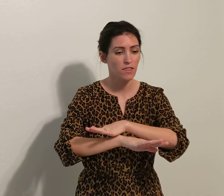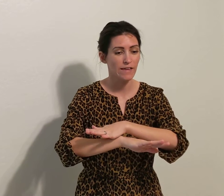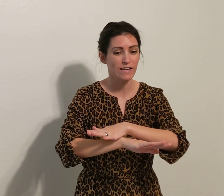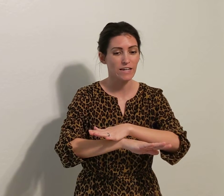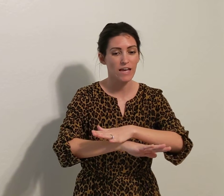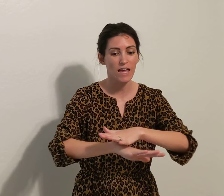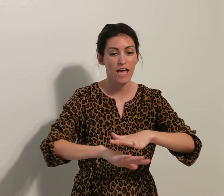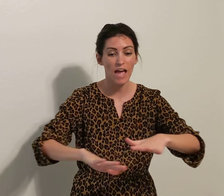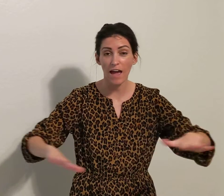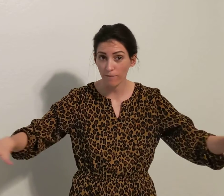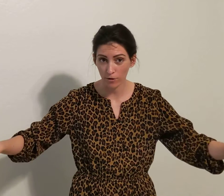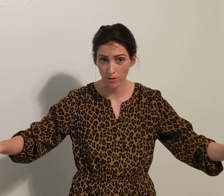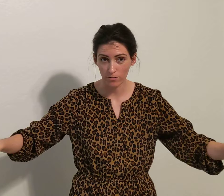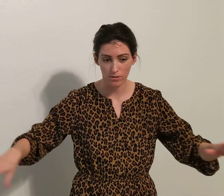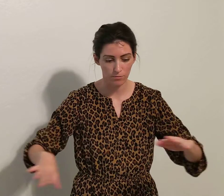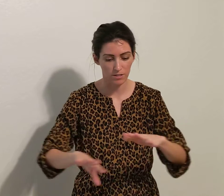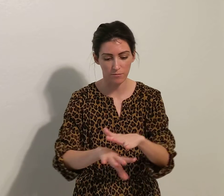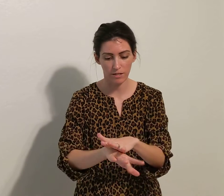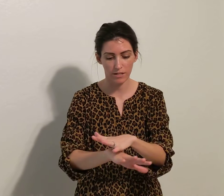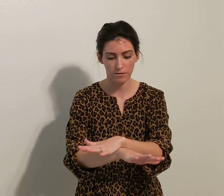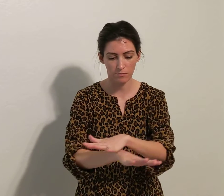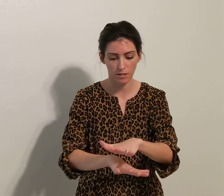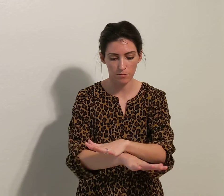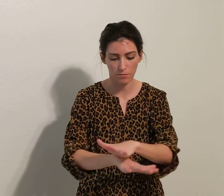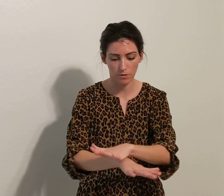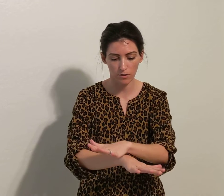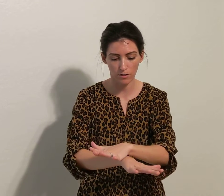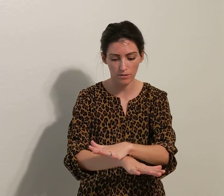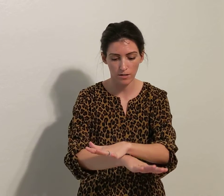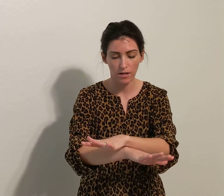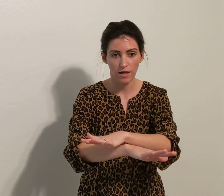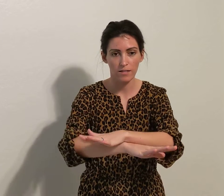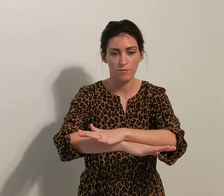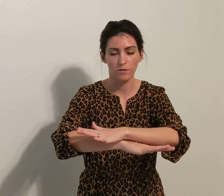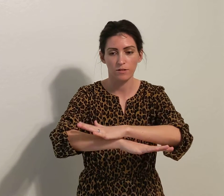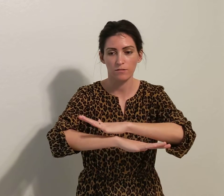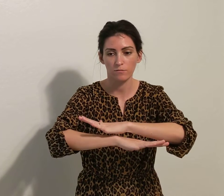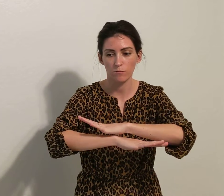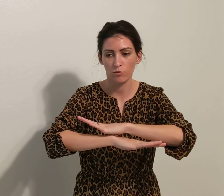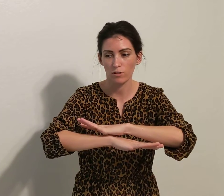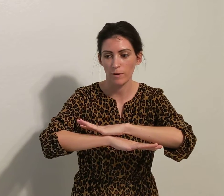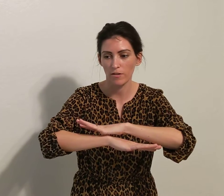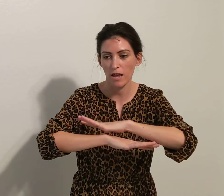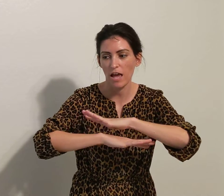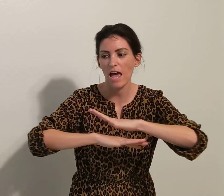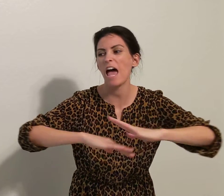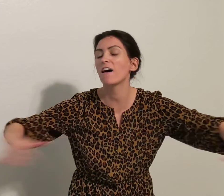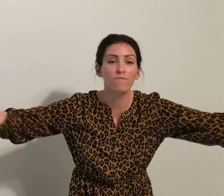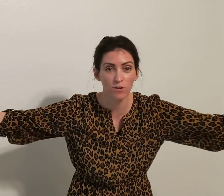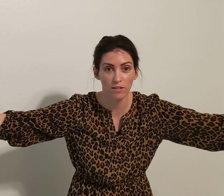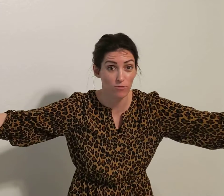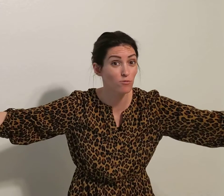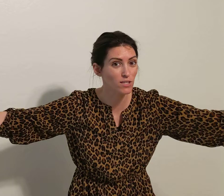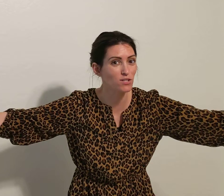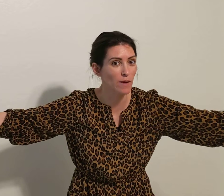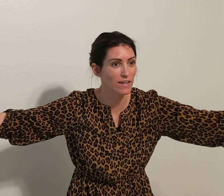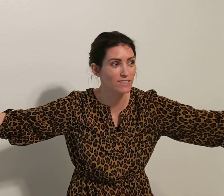that ever, so I'm going to take my hands, I'm going to keep them across, and then I'm going to bring them out. Ever, like really